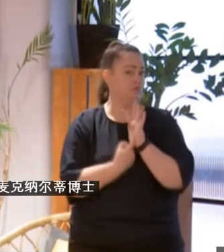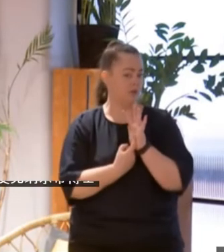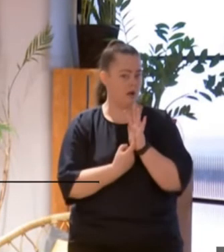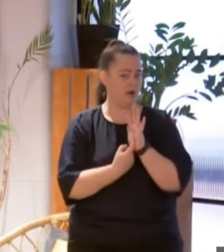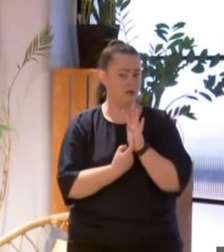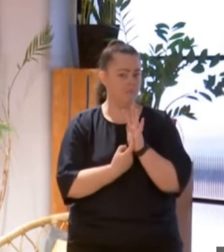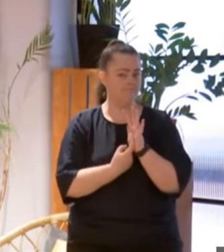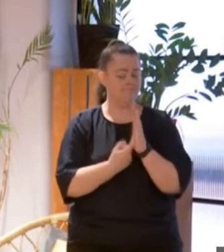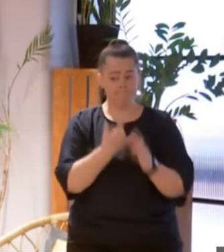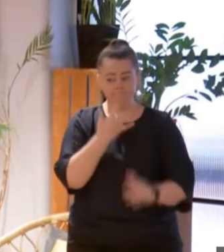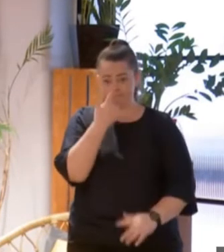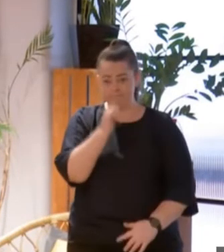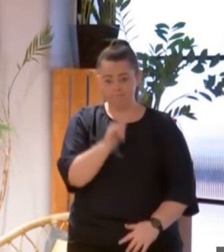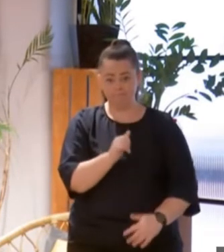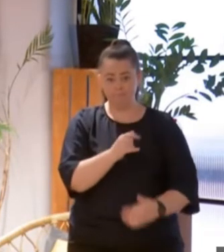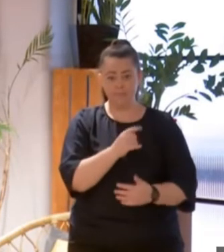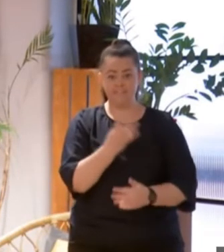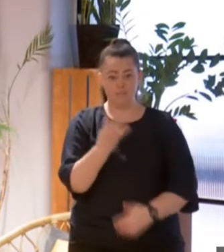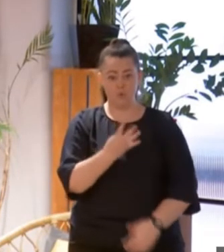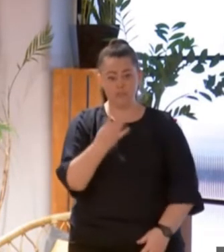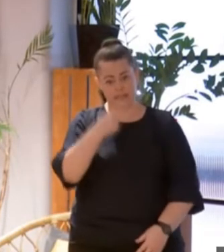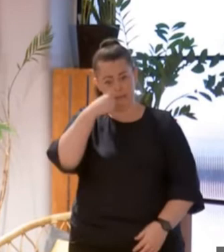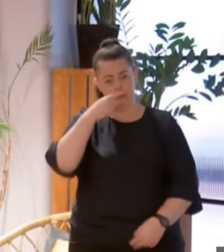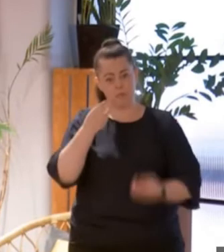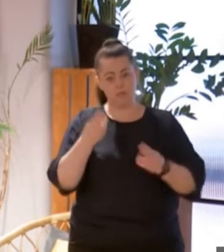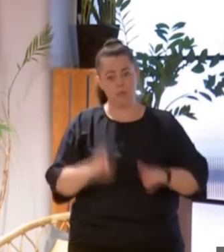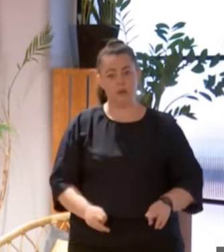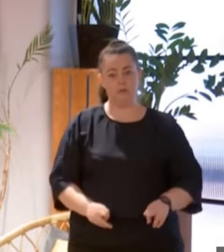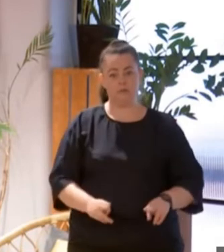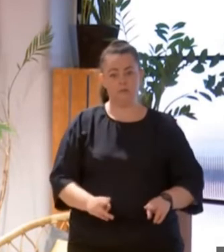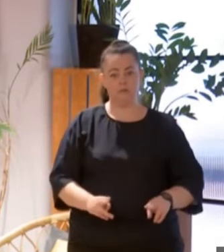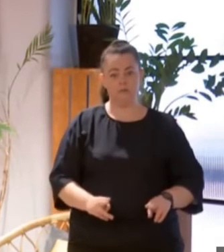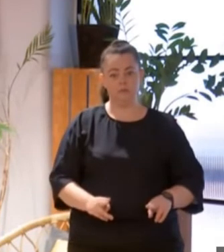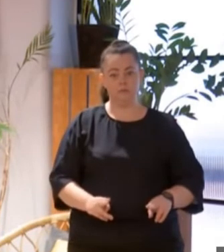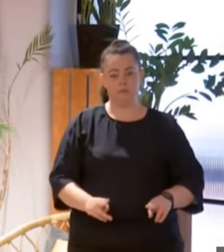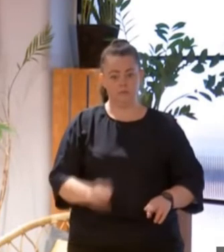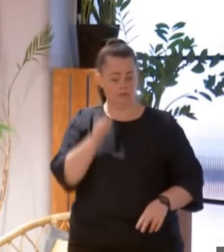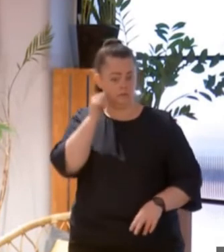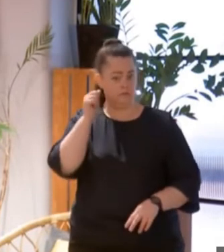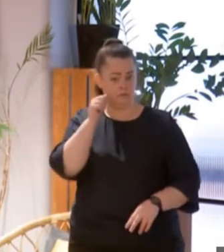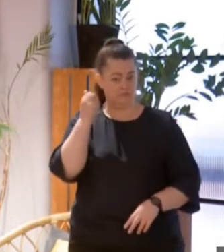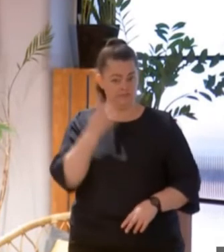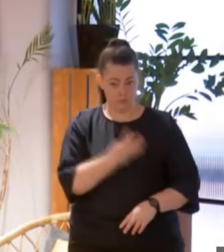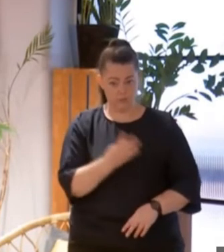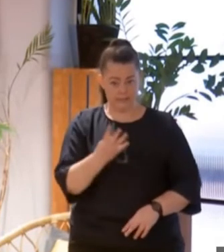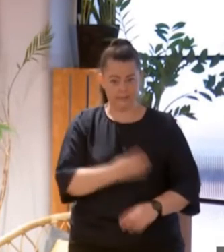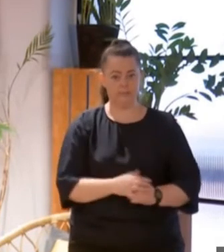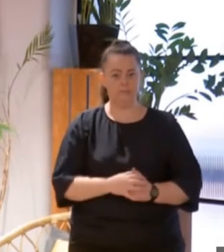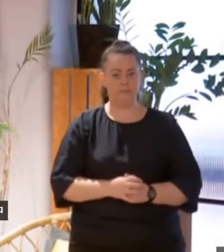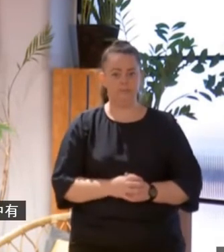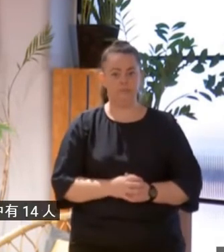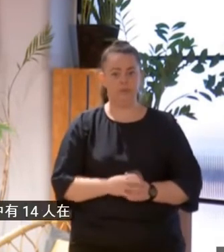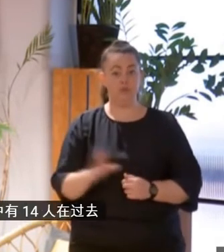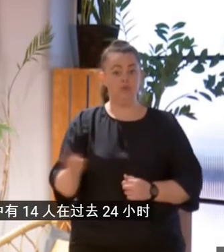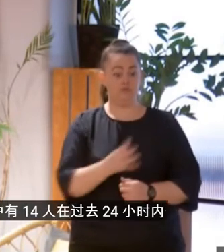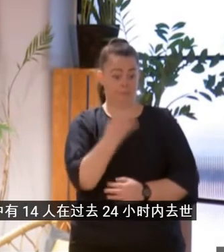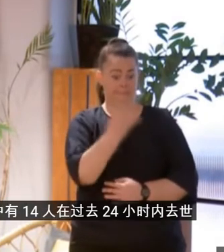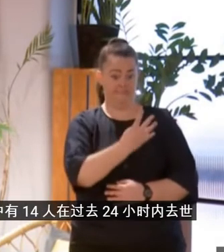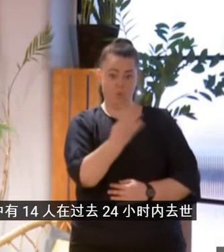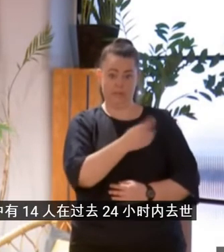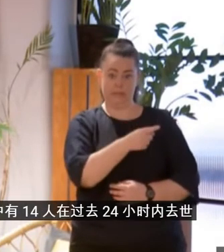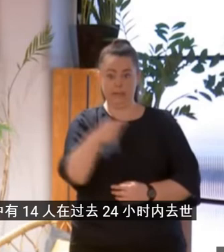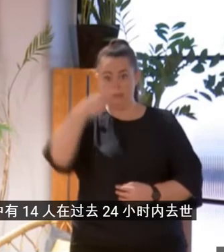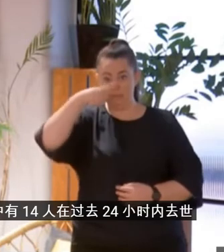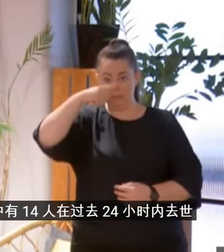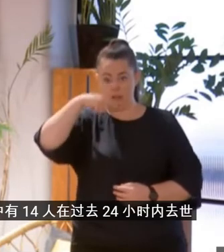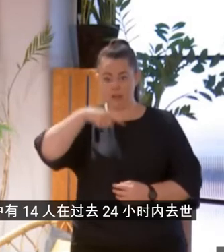that sadly 14 people passed away in the last 24 hours. Of those 14